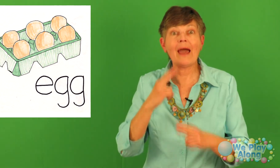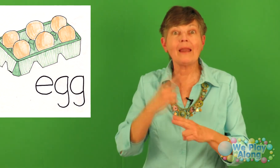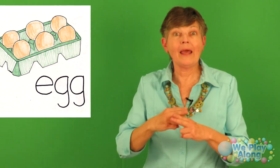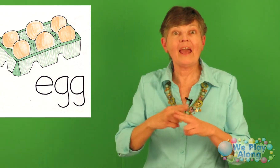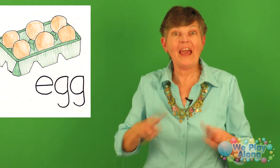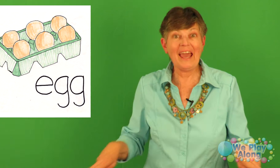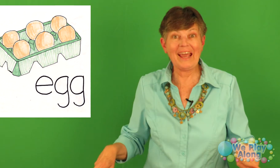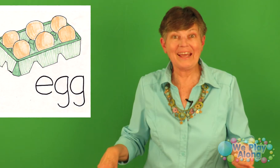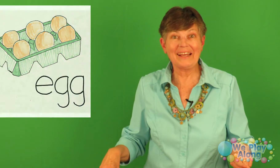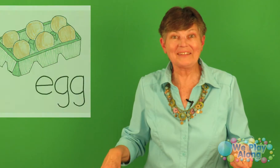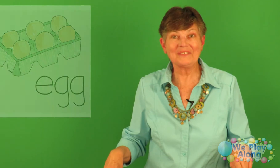that egg.